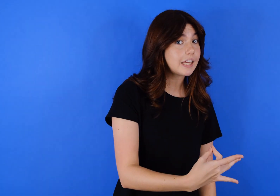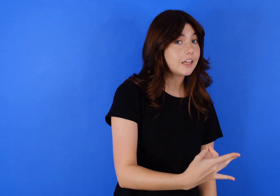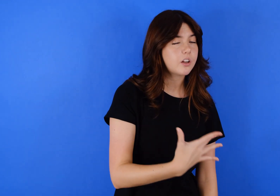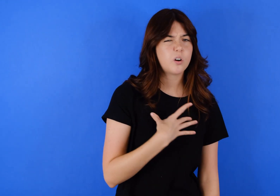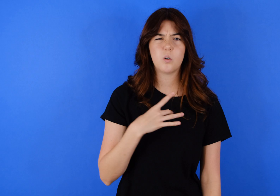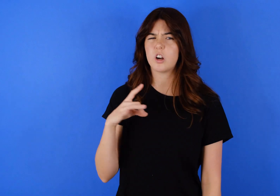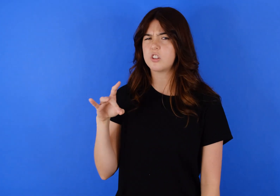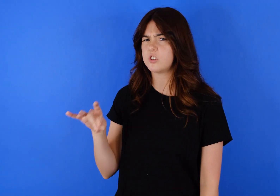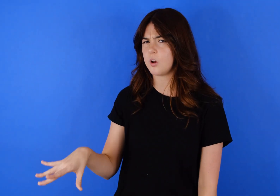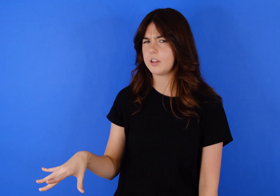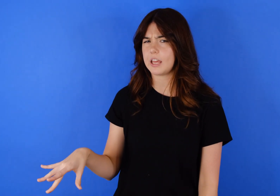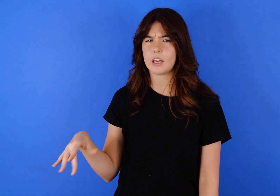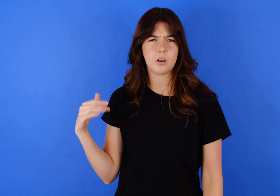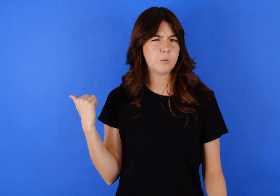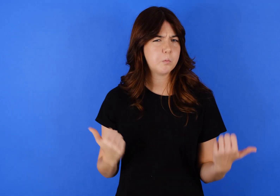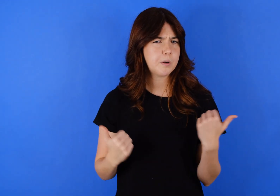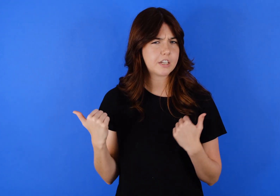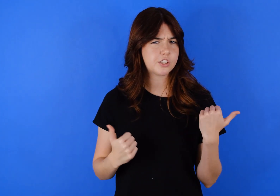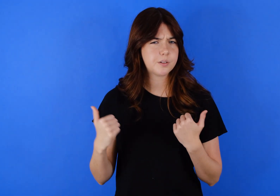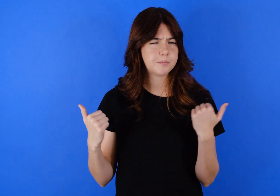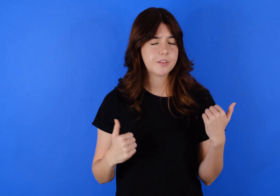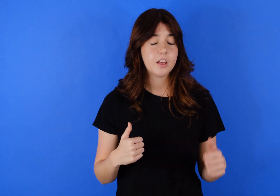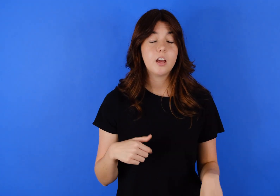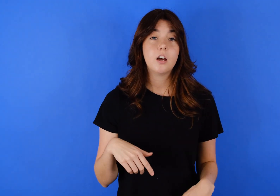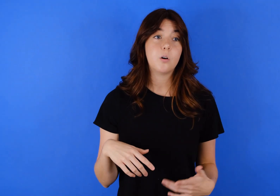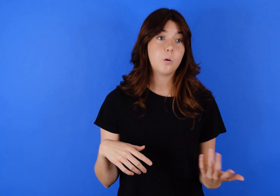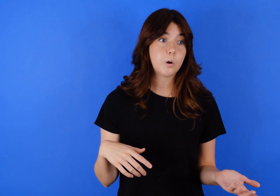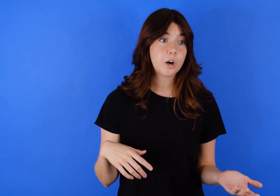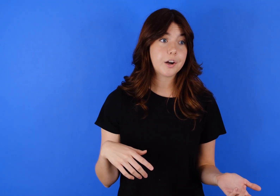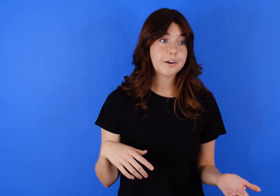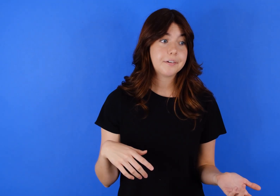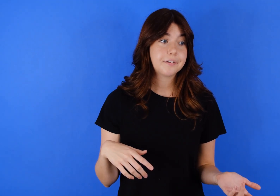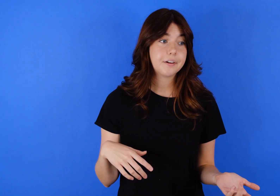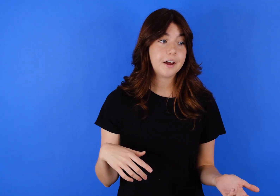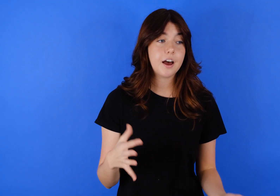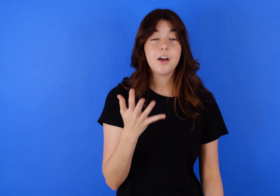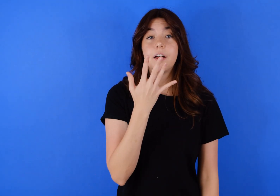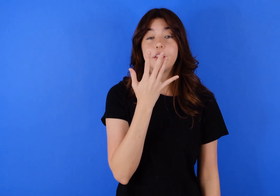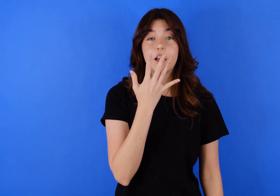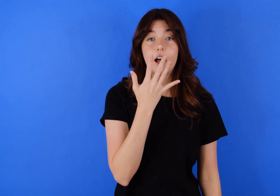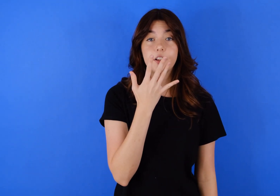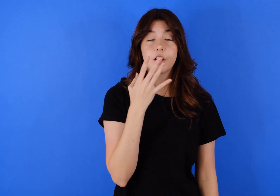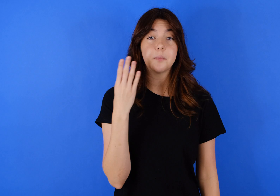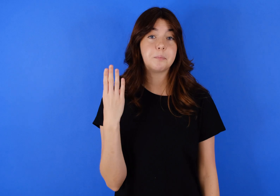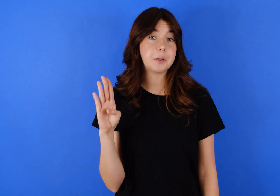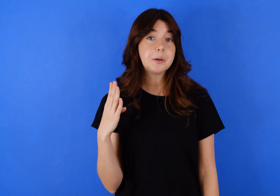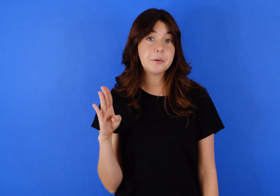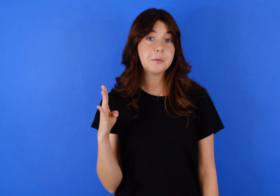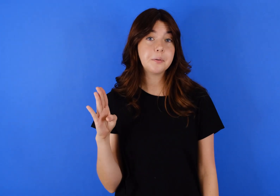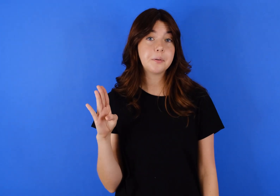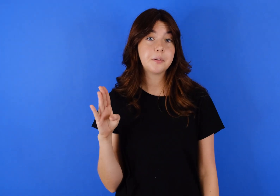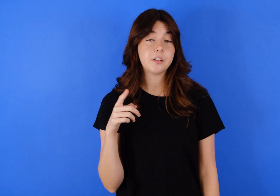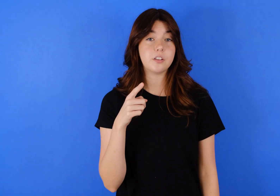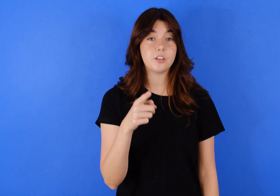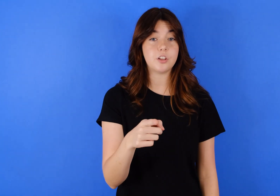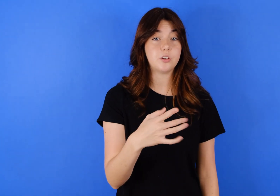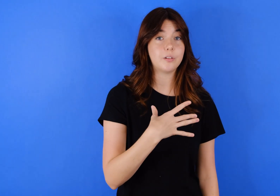it or don't like it? Which? Or the color blue, do you like